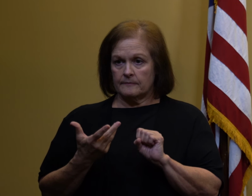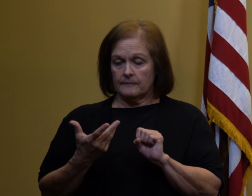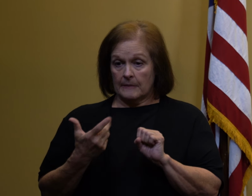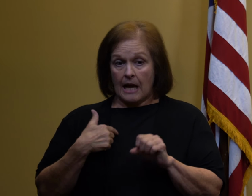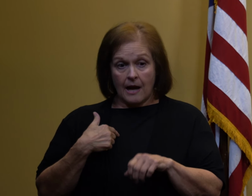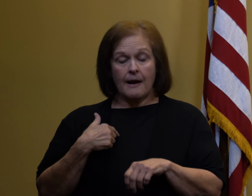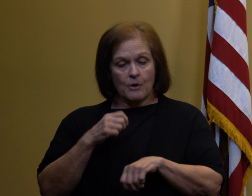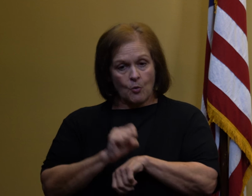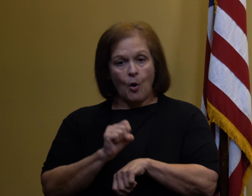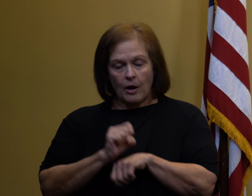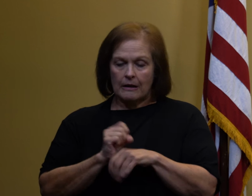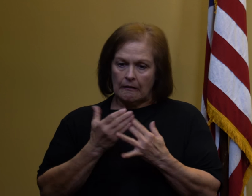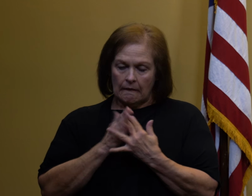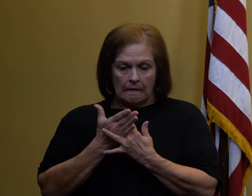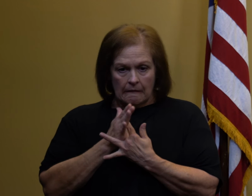I'm working through it.